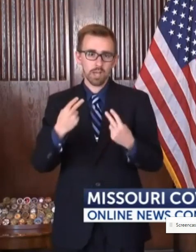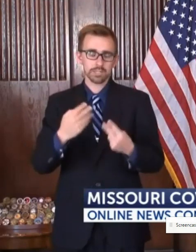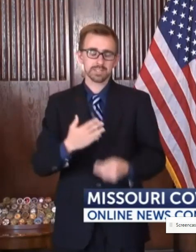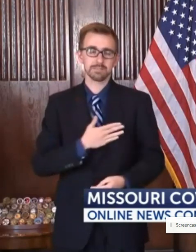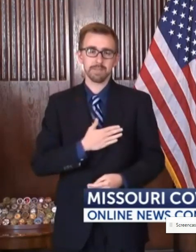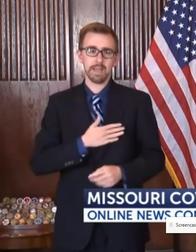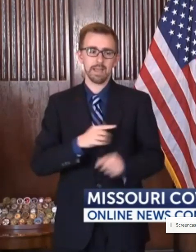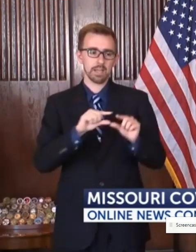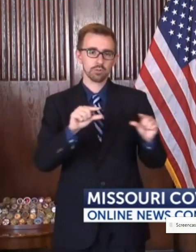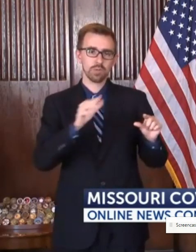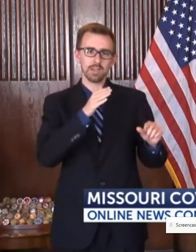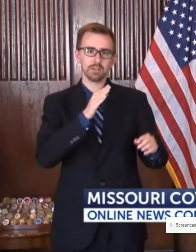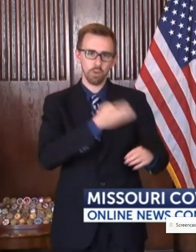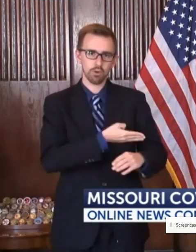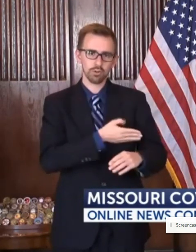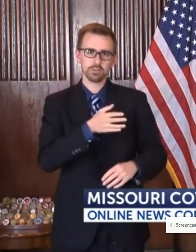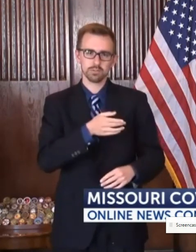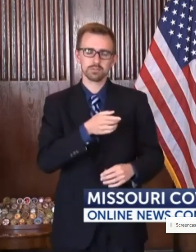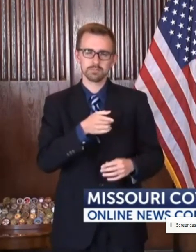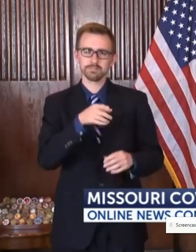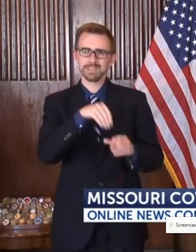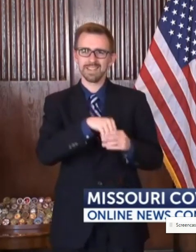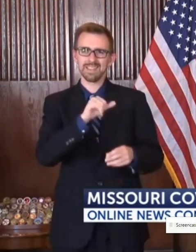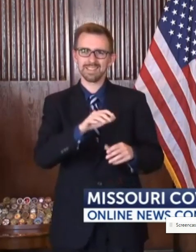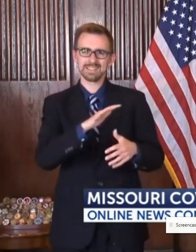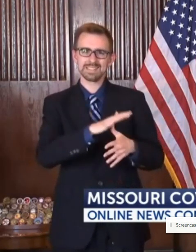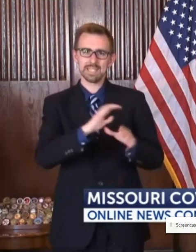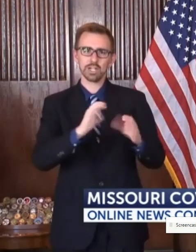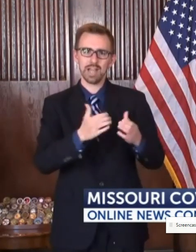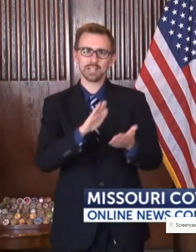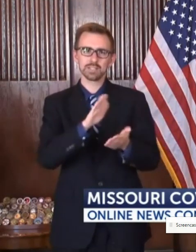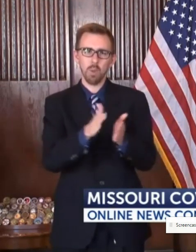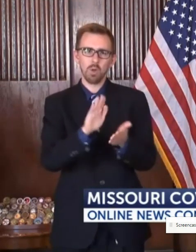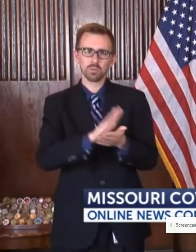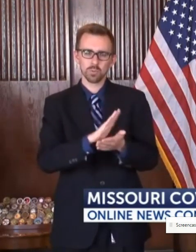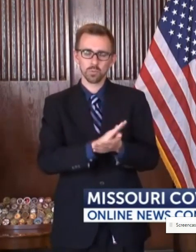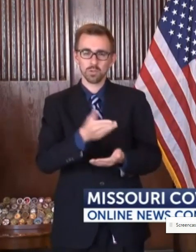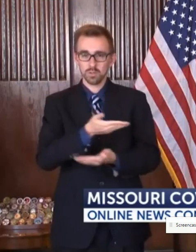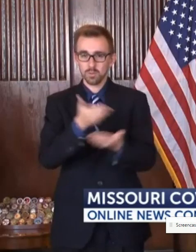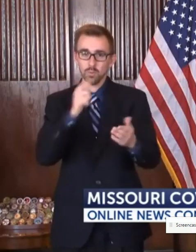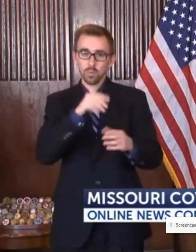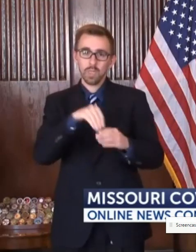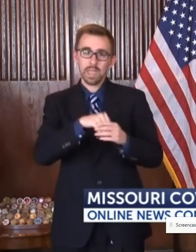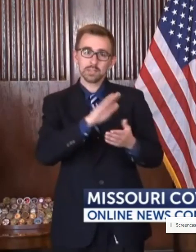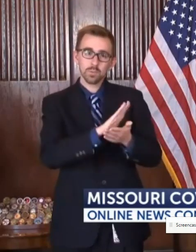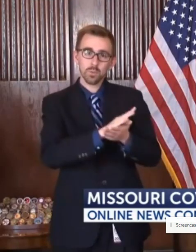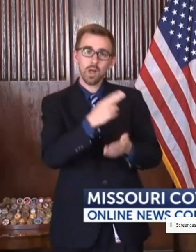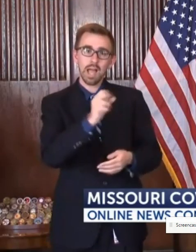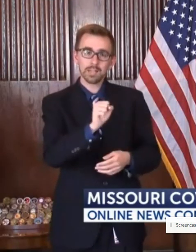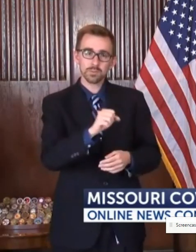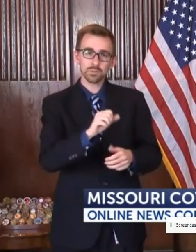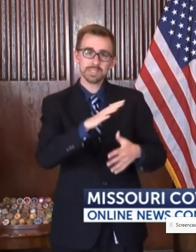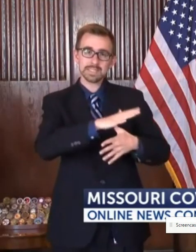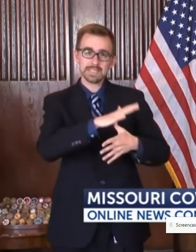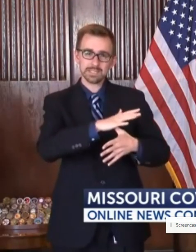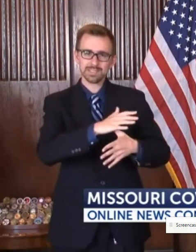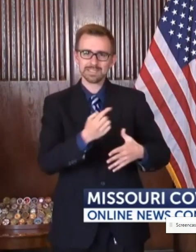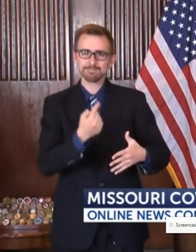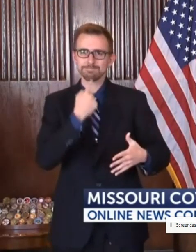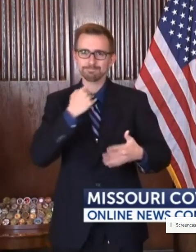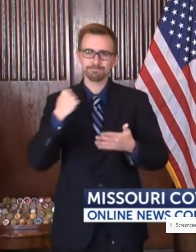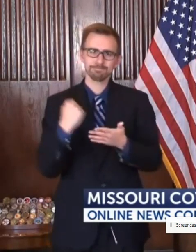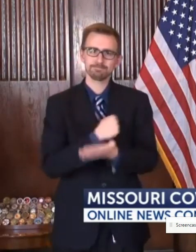my granddaughter is one of that senior class that's out there from a small school. And for you seniors out there, I understand how disappointing this will be to